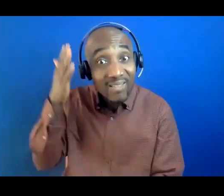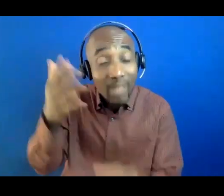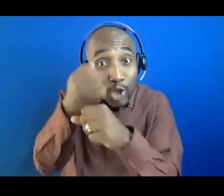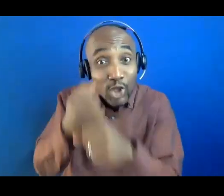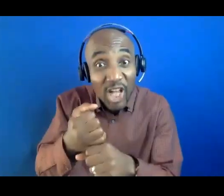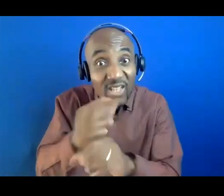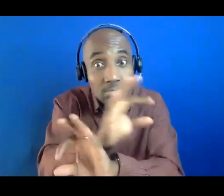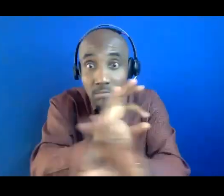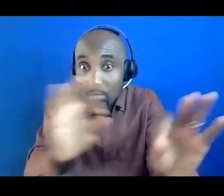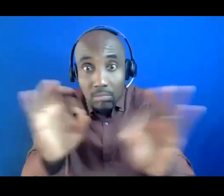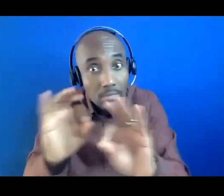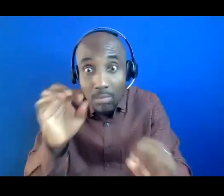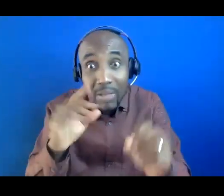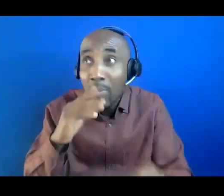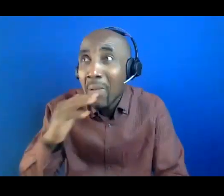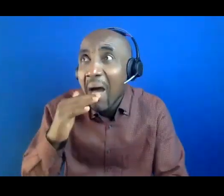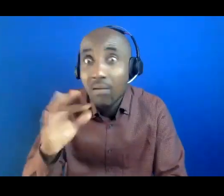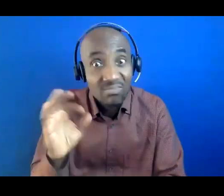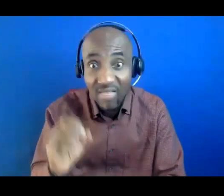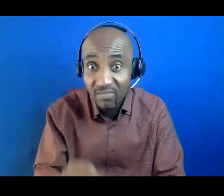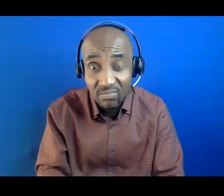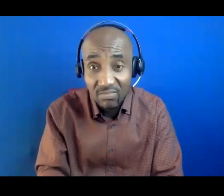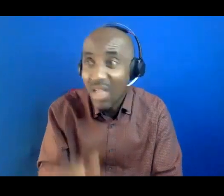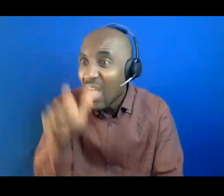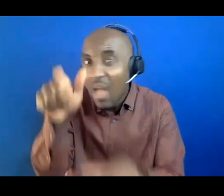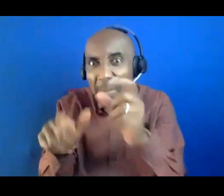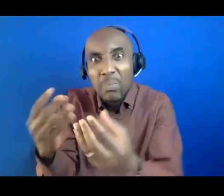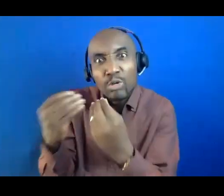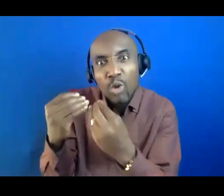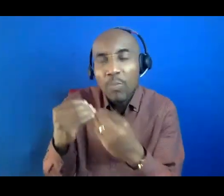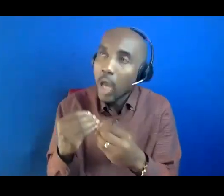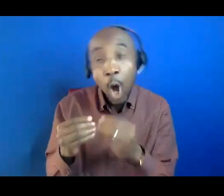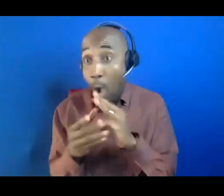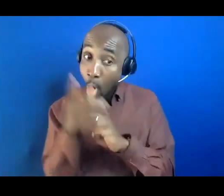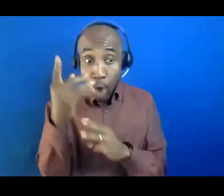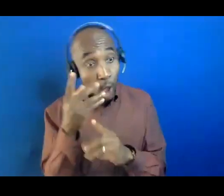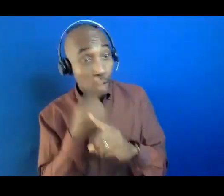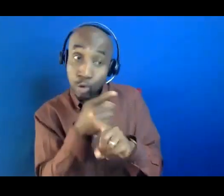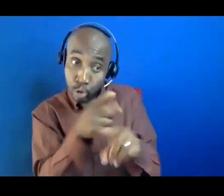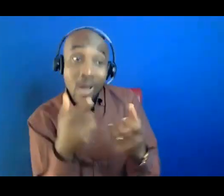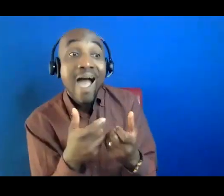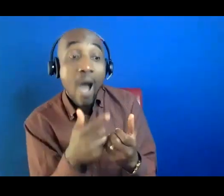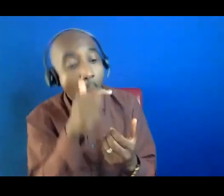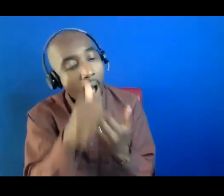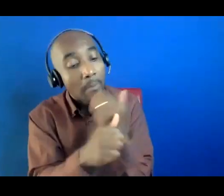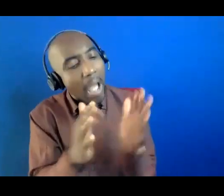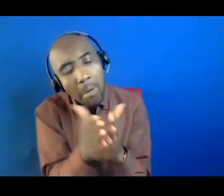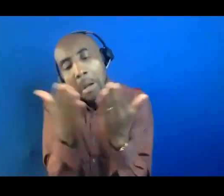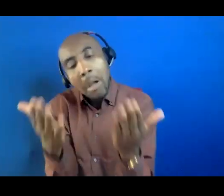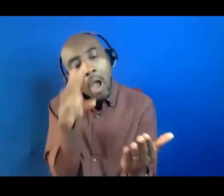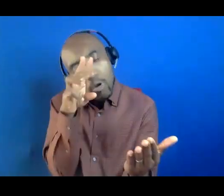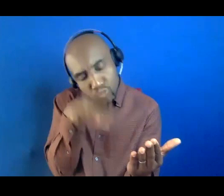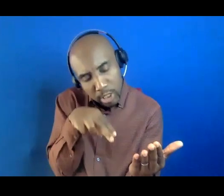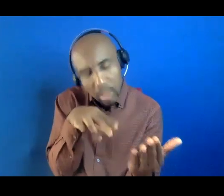church spoke in tongues either. I was just taught that the way God speaks to you is you read your Bible and you pray. So be a good